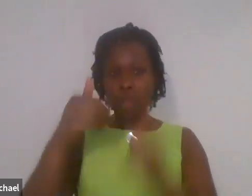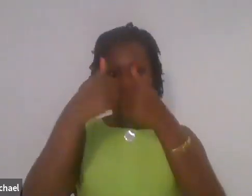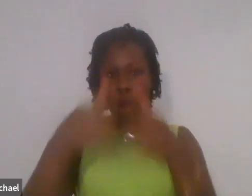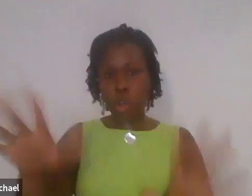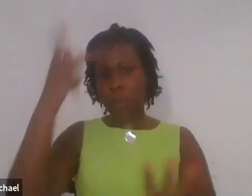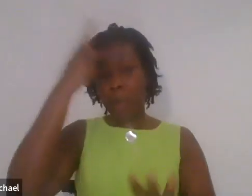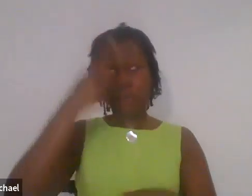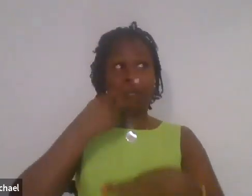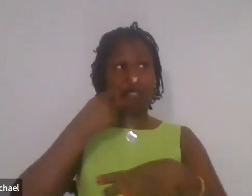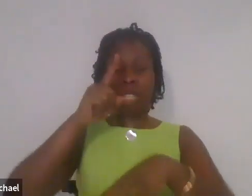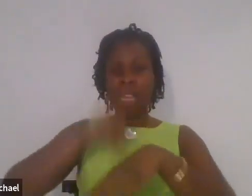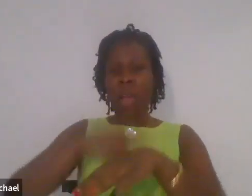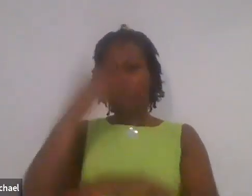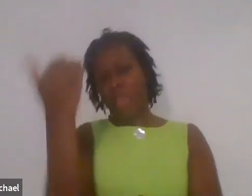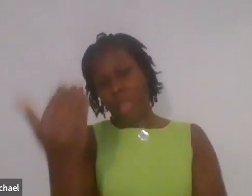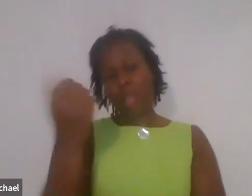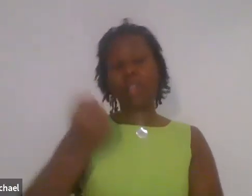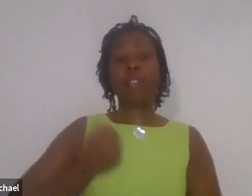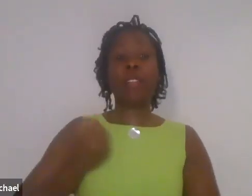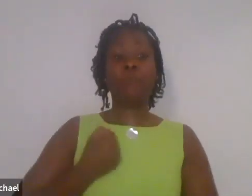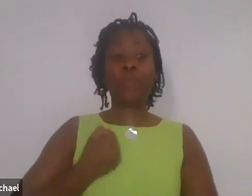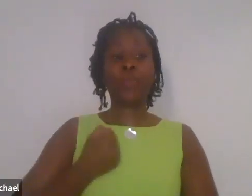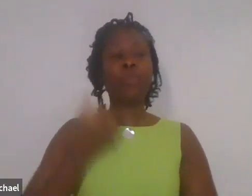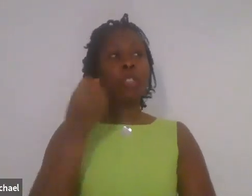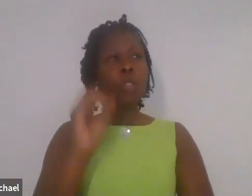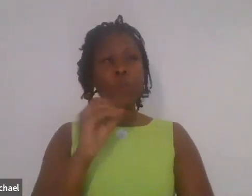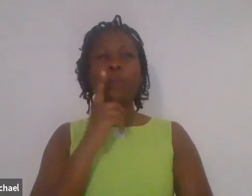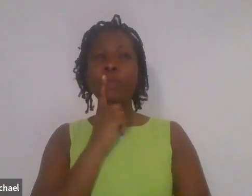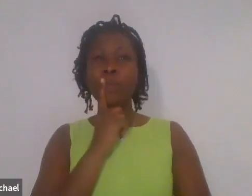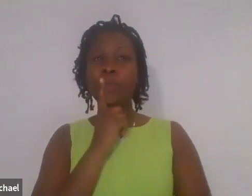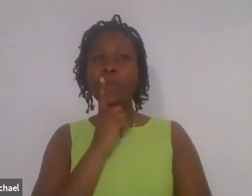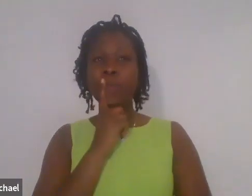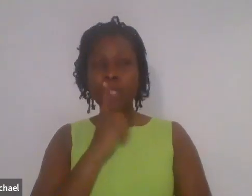my uncle because I lost my parents at a very early stage when I was still very young.